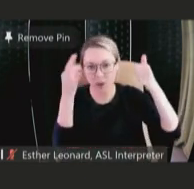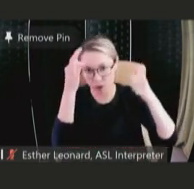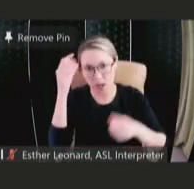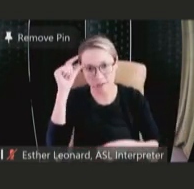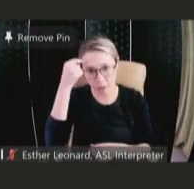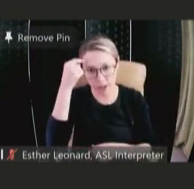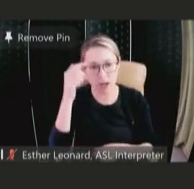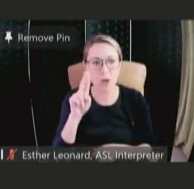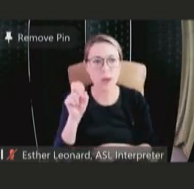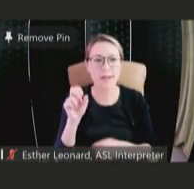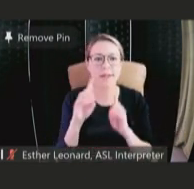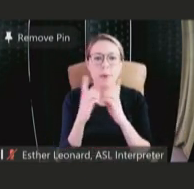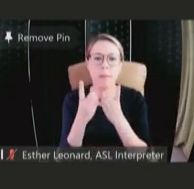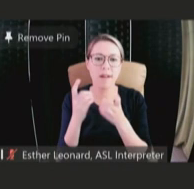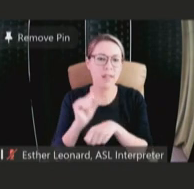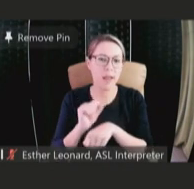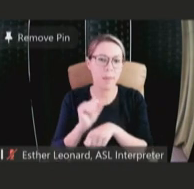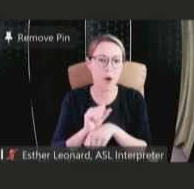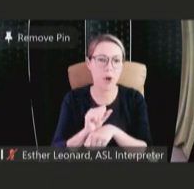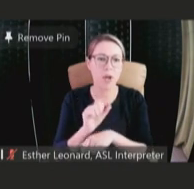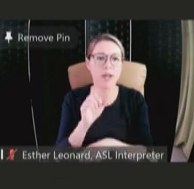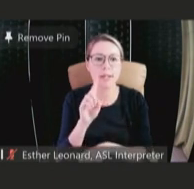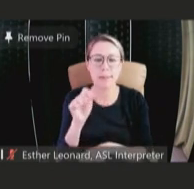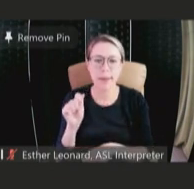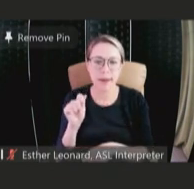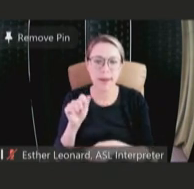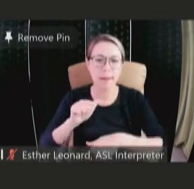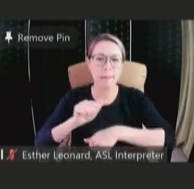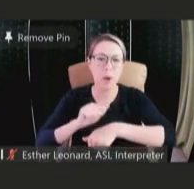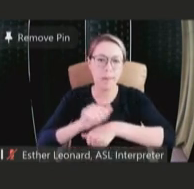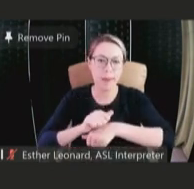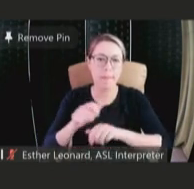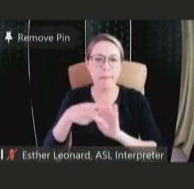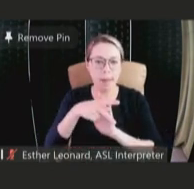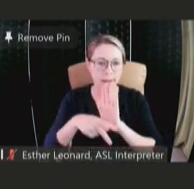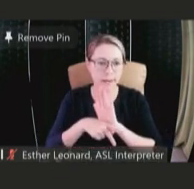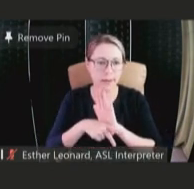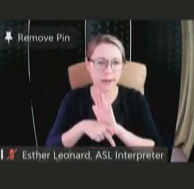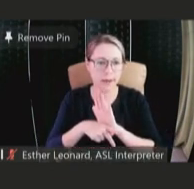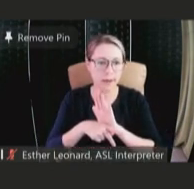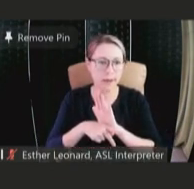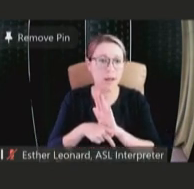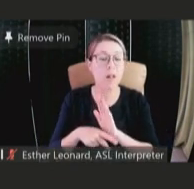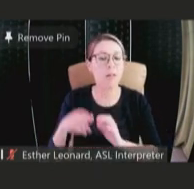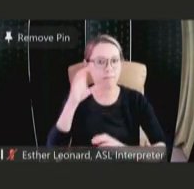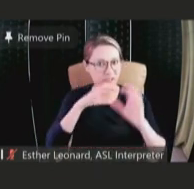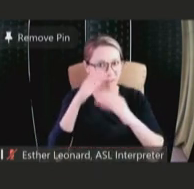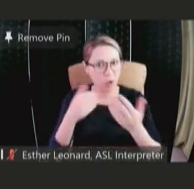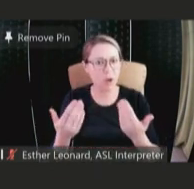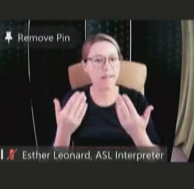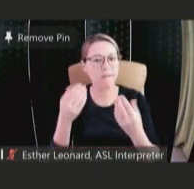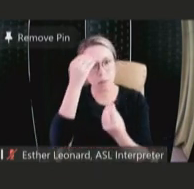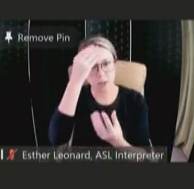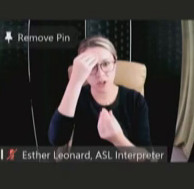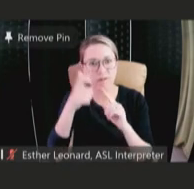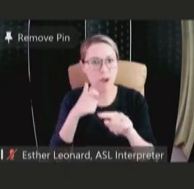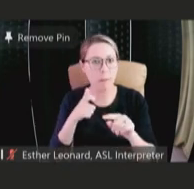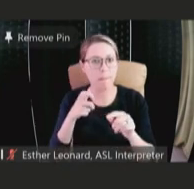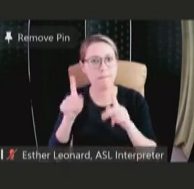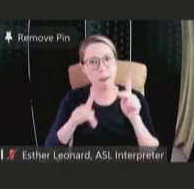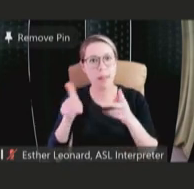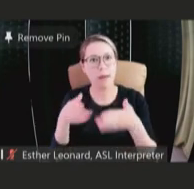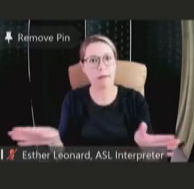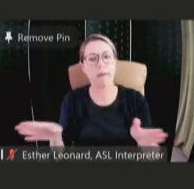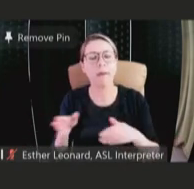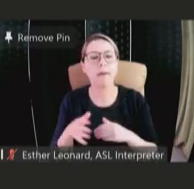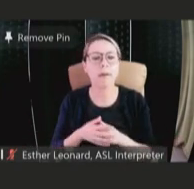of Labor's Office of Disability Employment Policy is seeking information from the public. So the